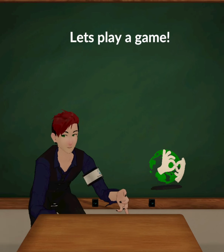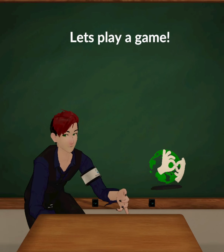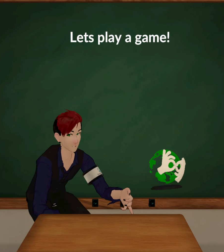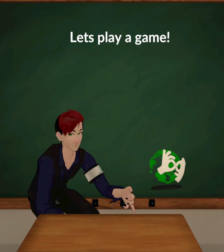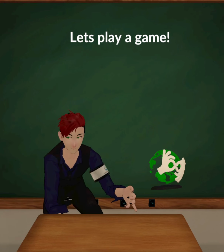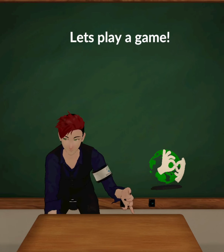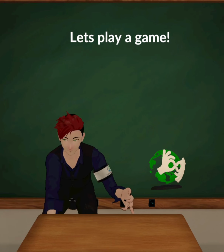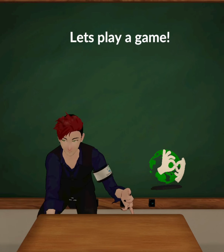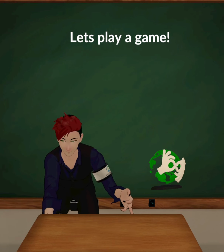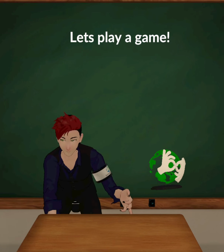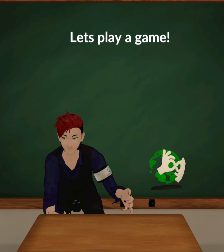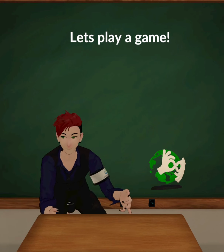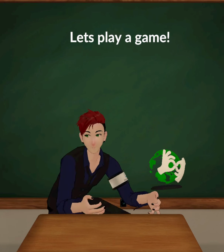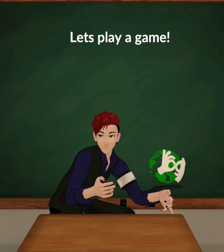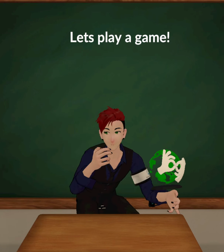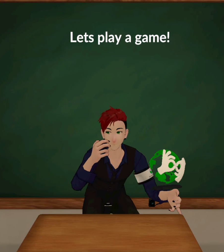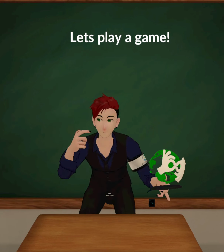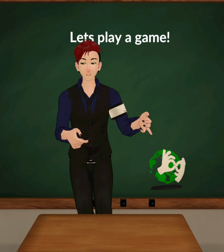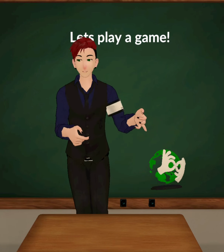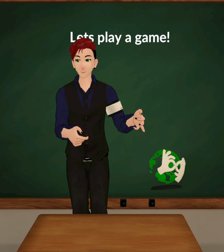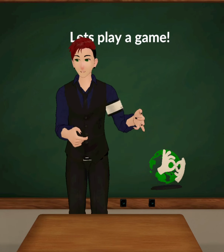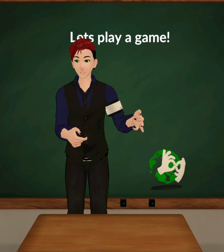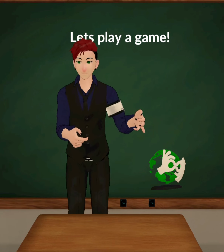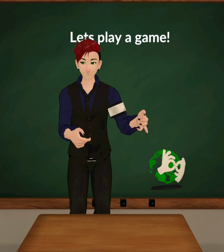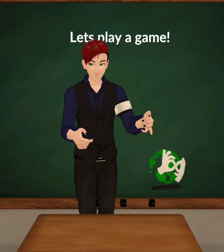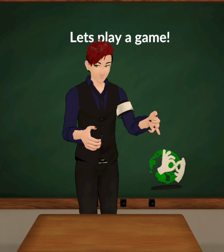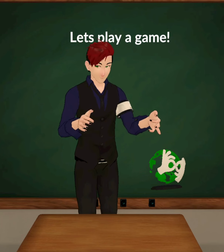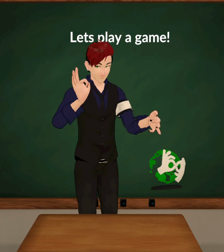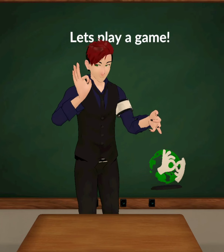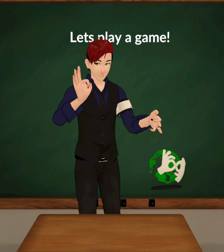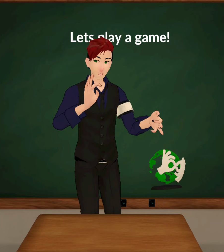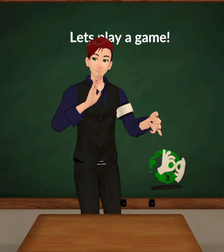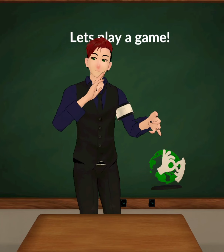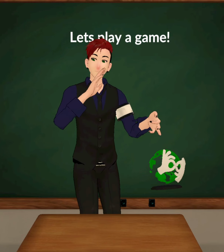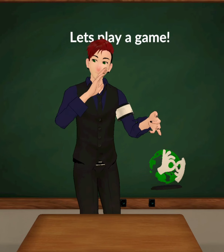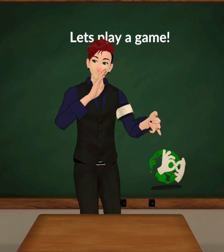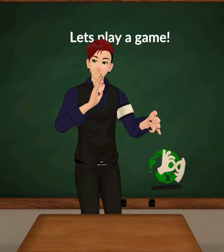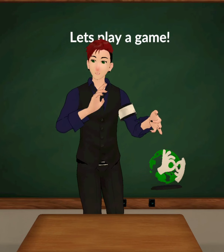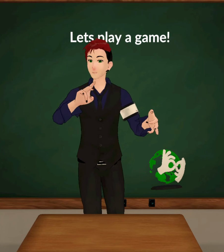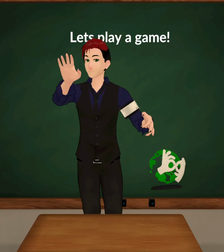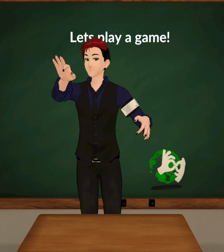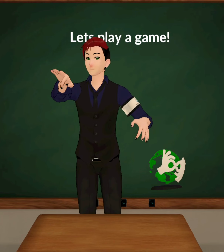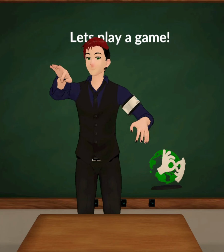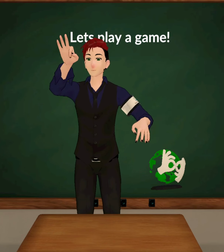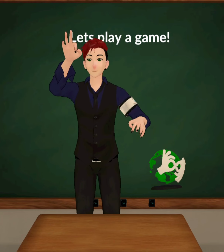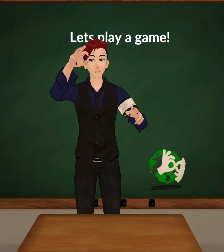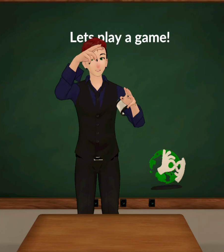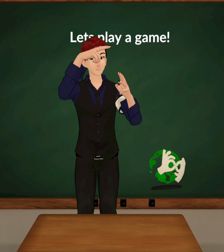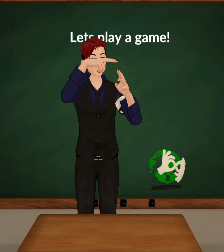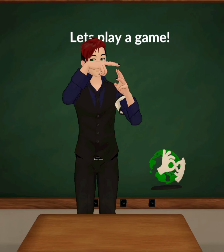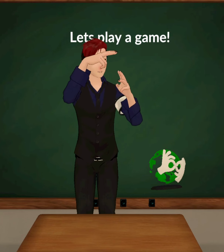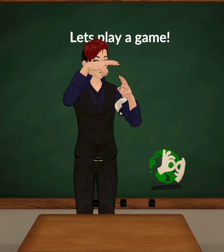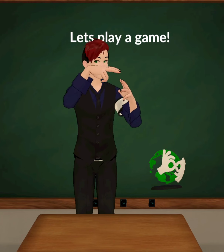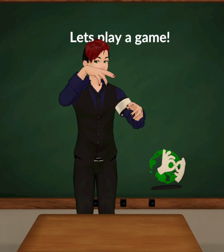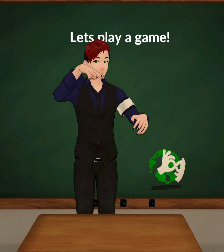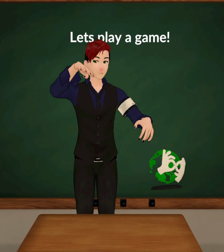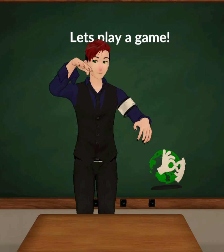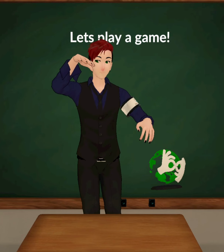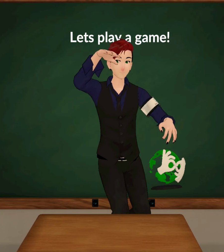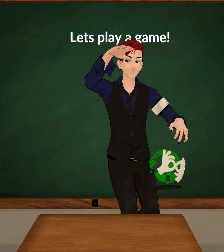There we go. There we go. All right. So, find yourselves a partner.